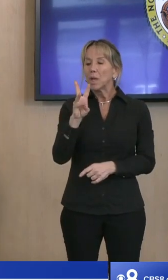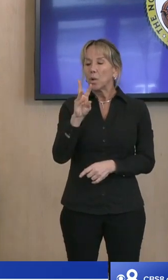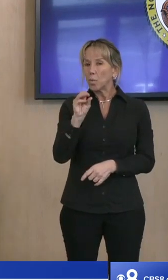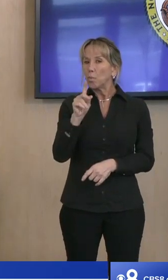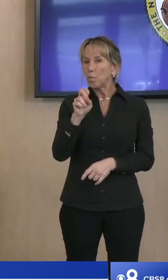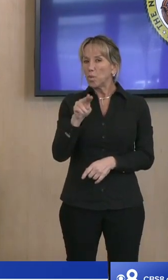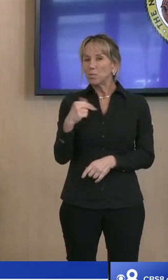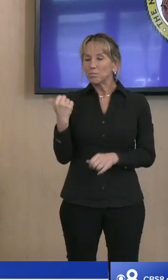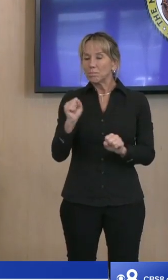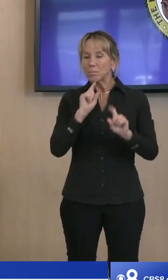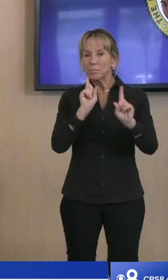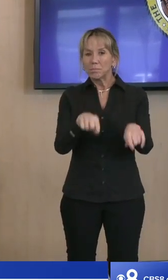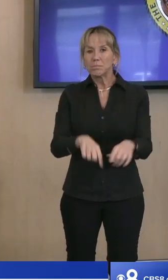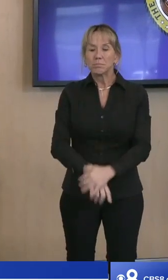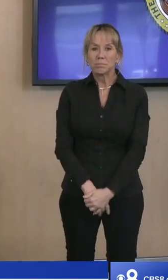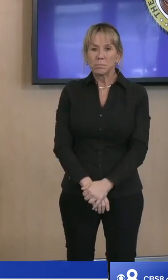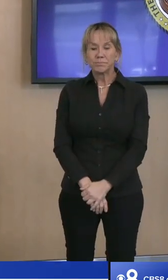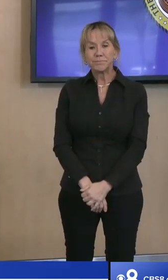question.